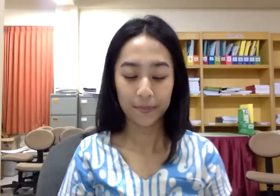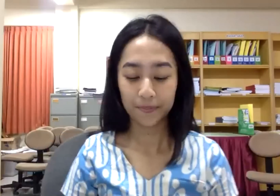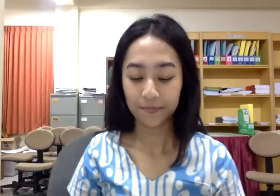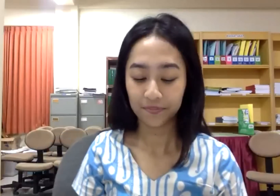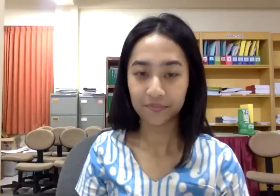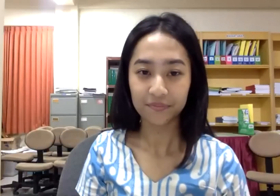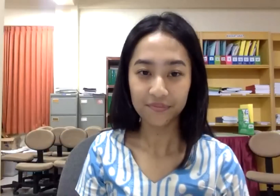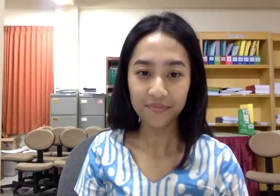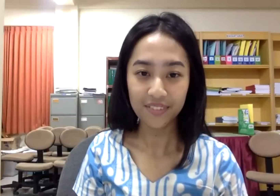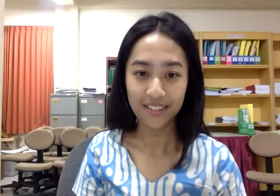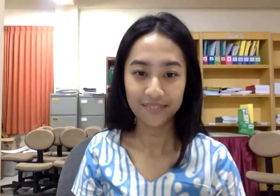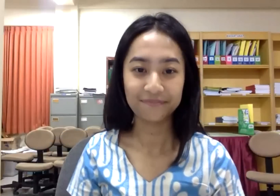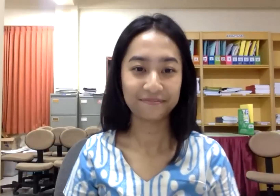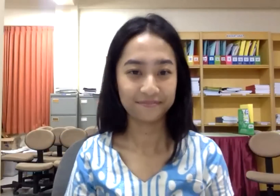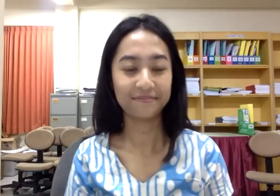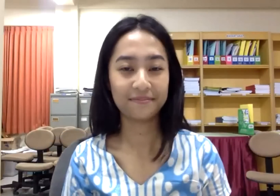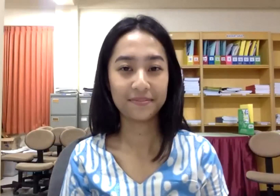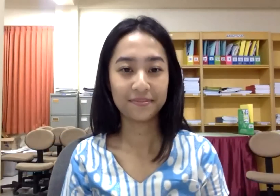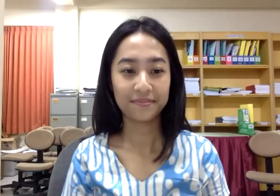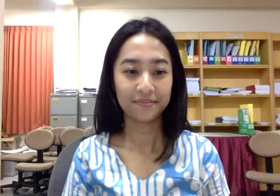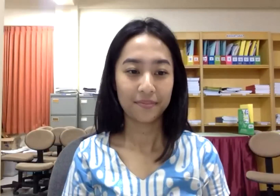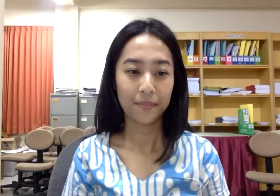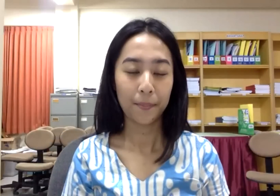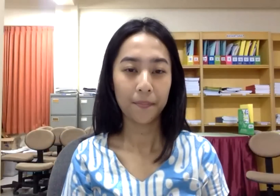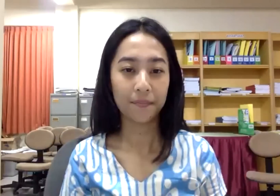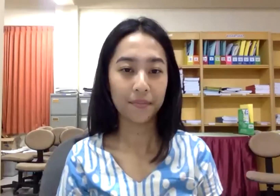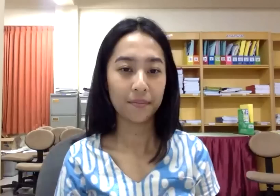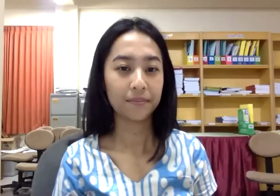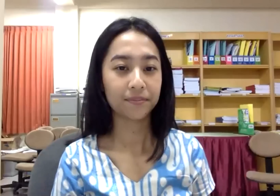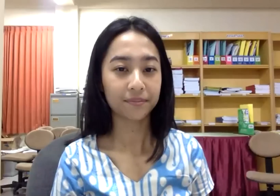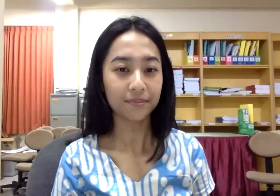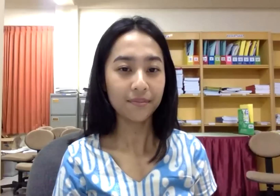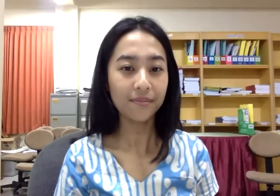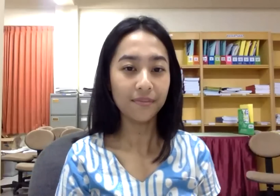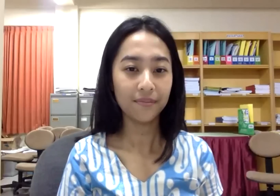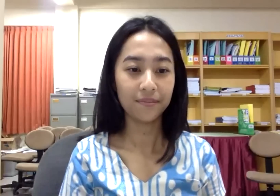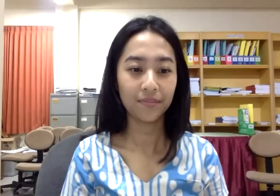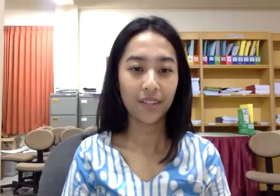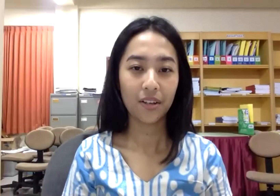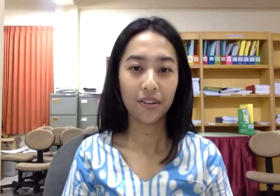Okay, thank you very much, Vanessa, and good day, everyone. Assalamualaikum warahmatullahi